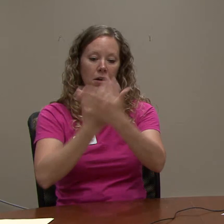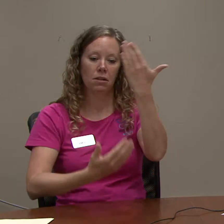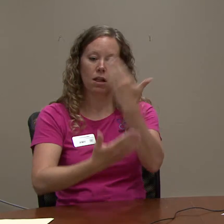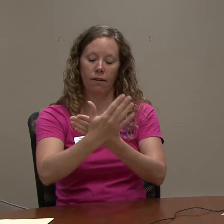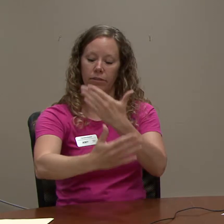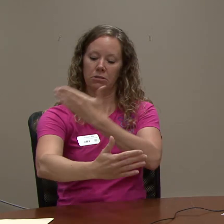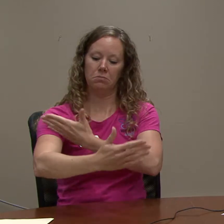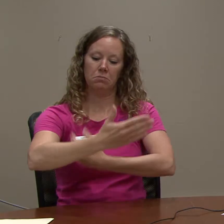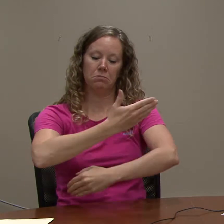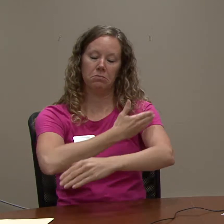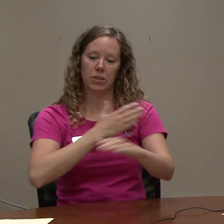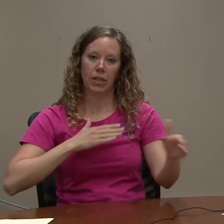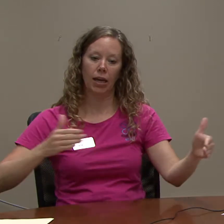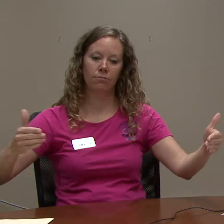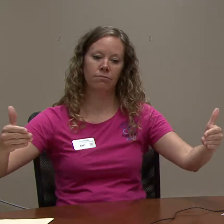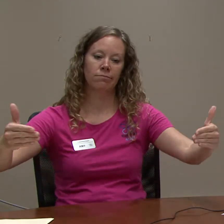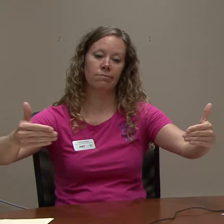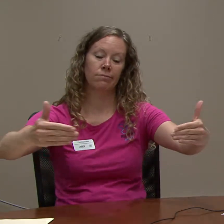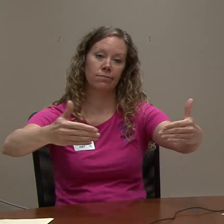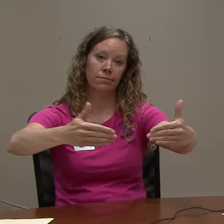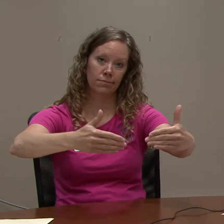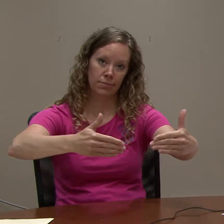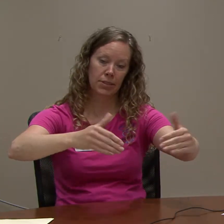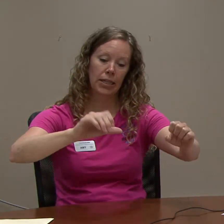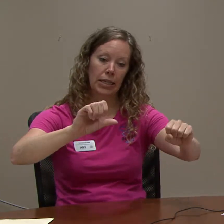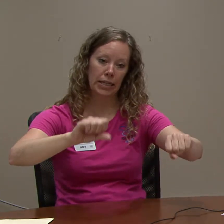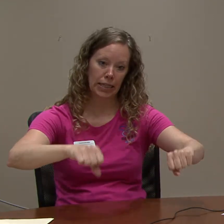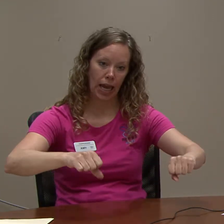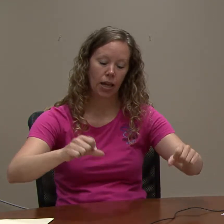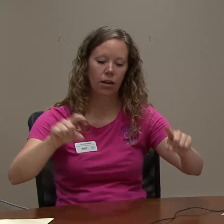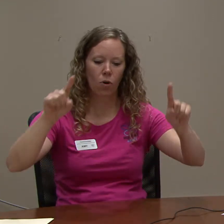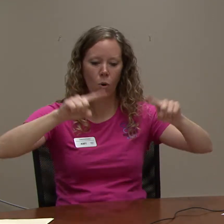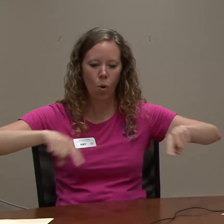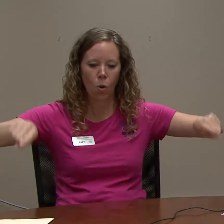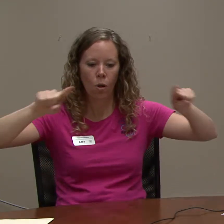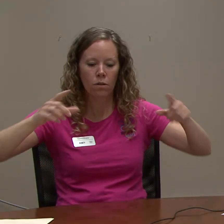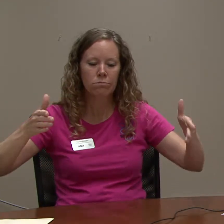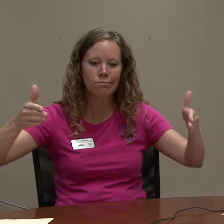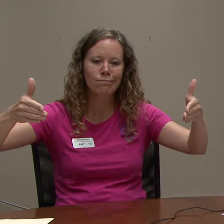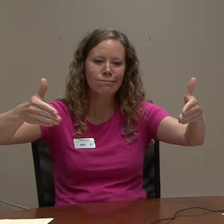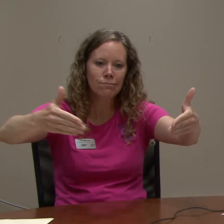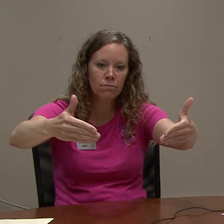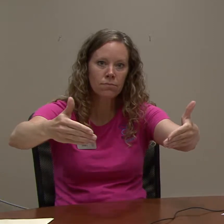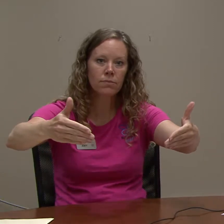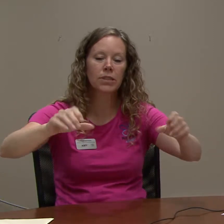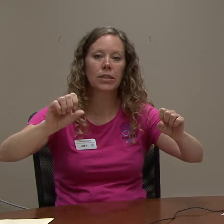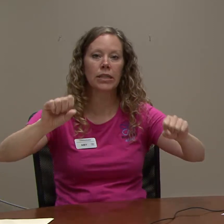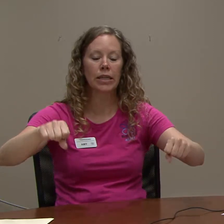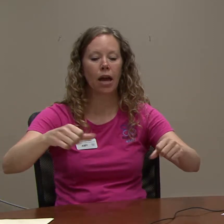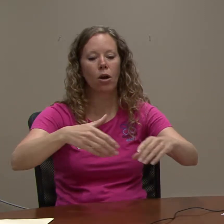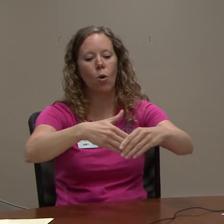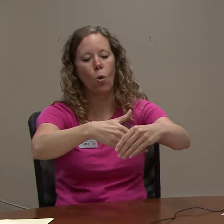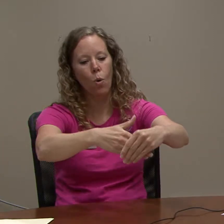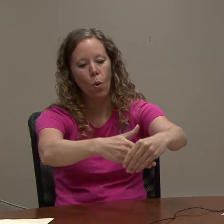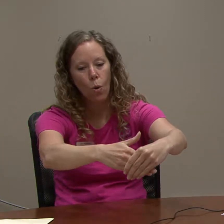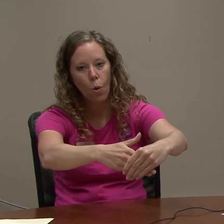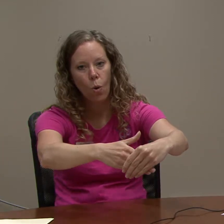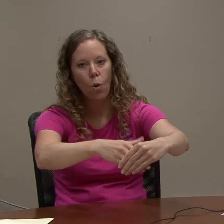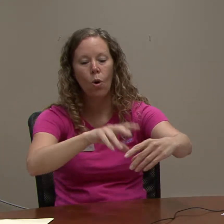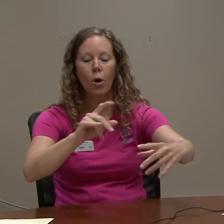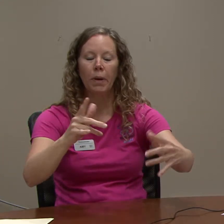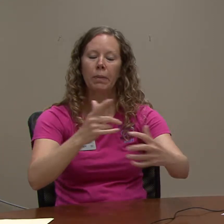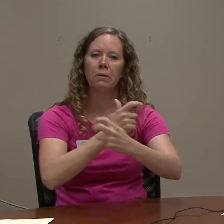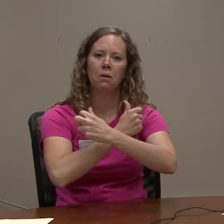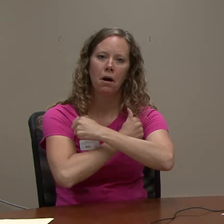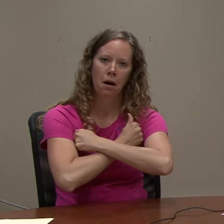be able to put your arms through the holes in the plexiglass and hold your loved one's hand and maybe even give